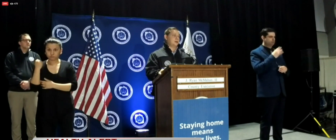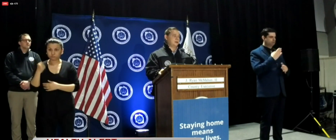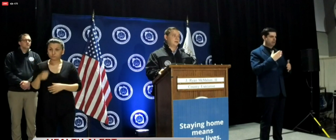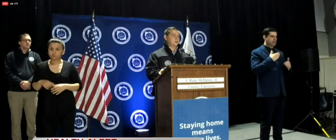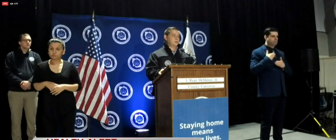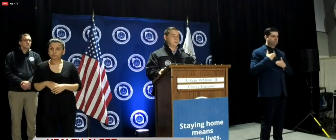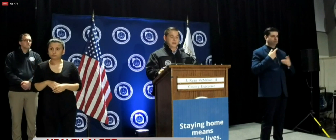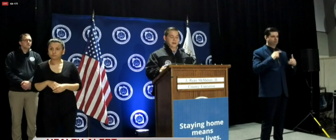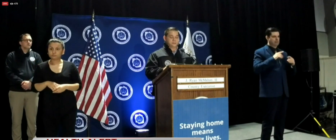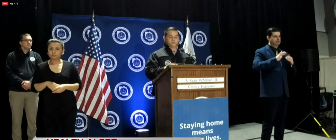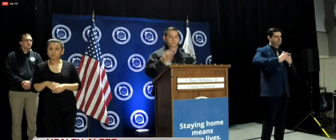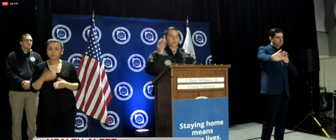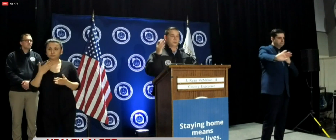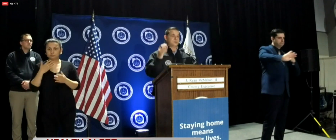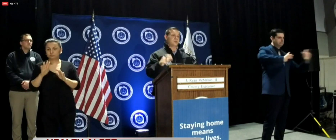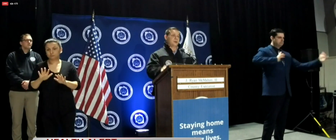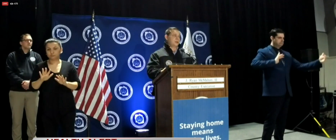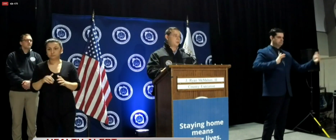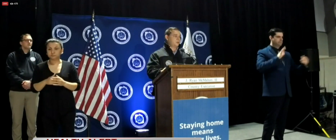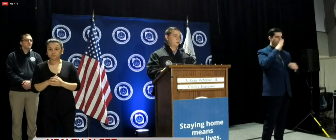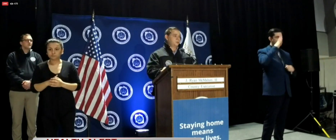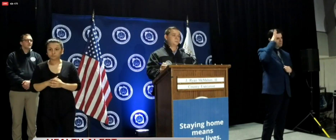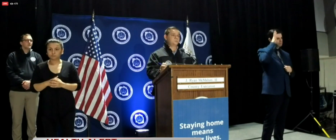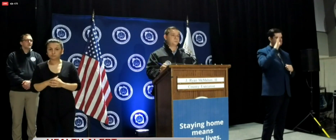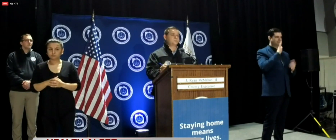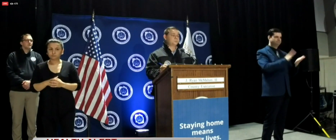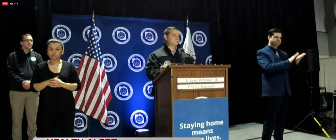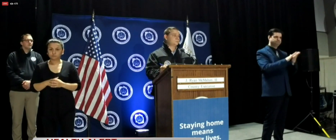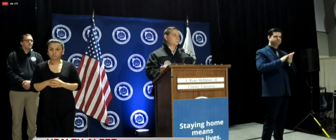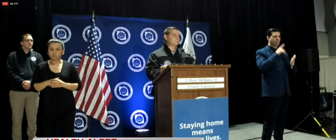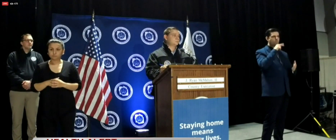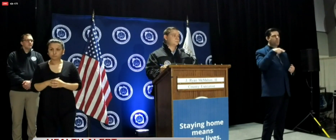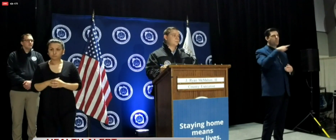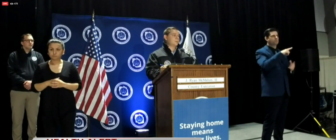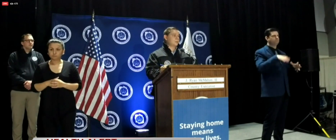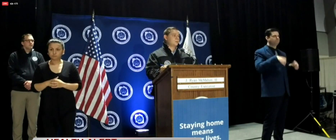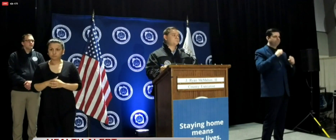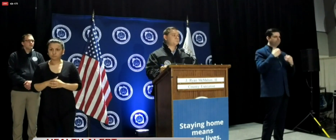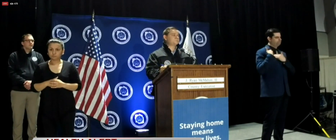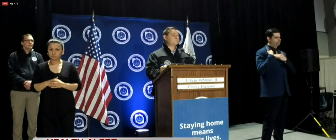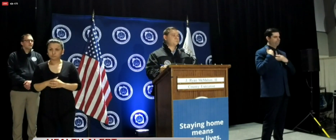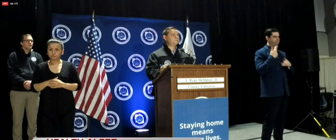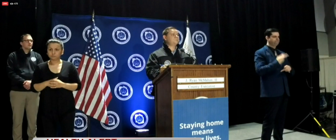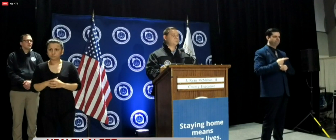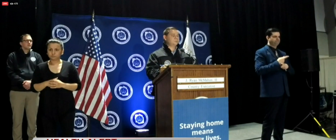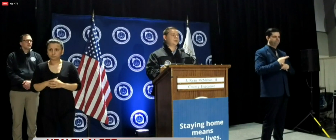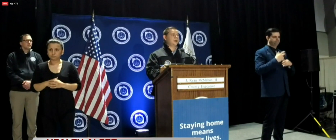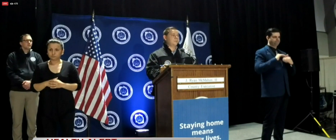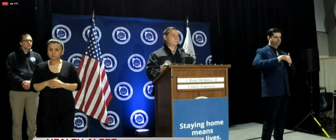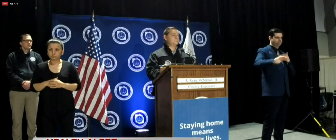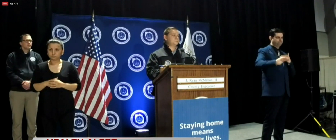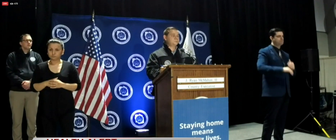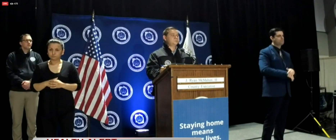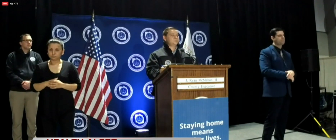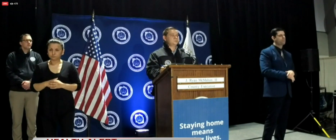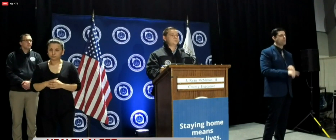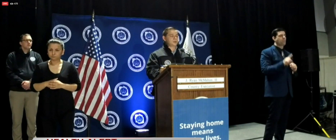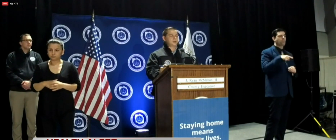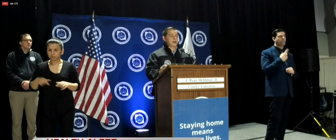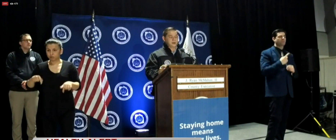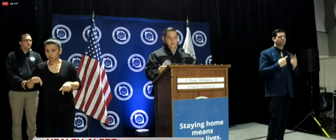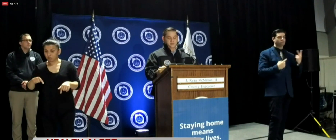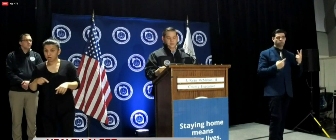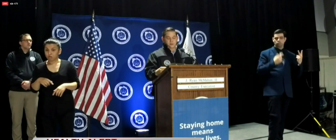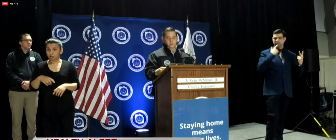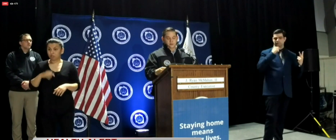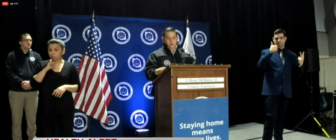for that. The data proves the great job you're doing. So far, just 2 kids under 10 that you know of. Yeah. And both are sounds like.